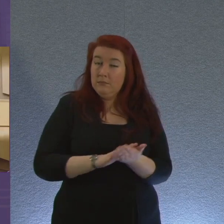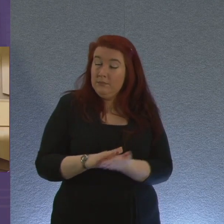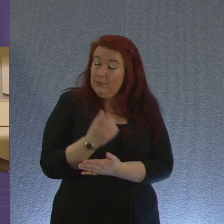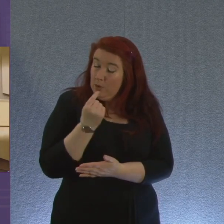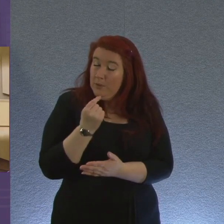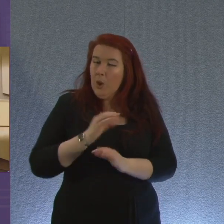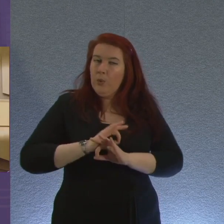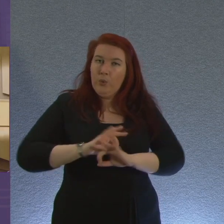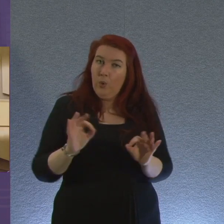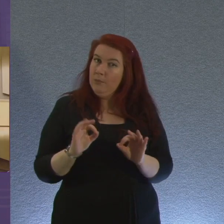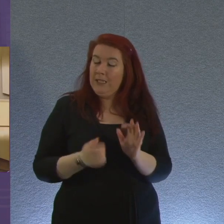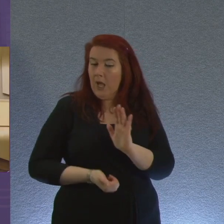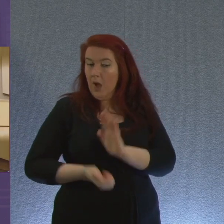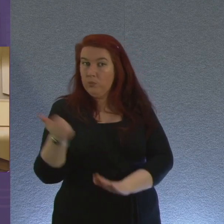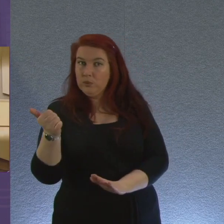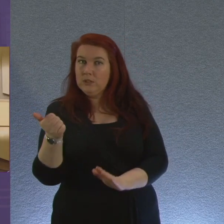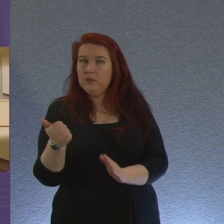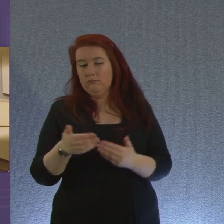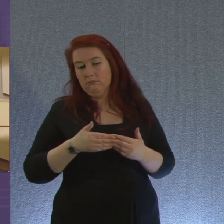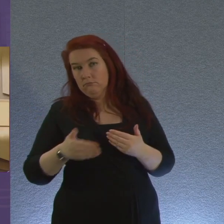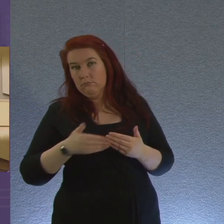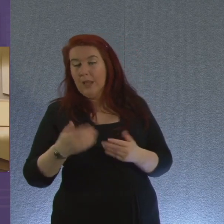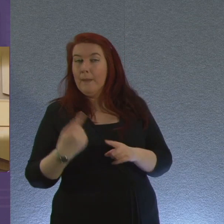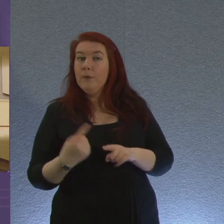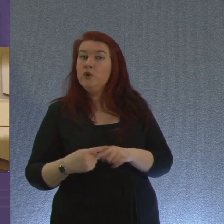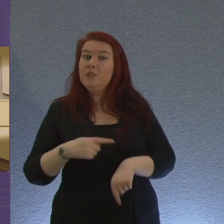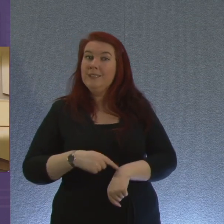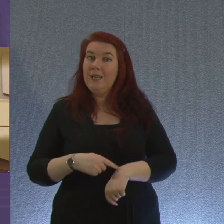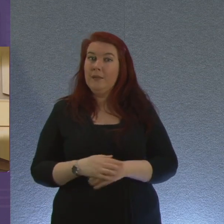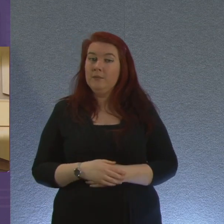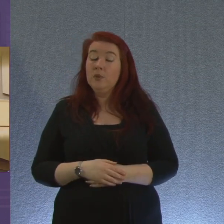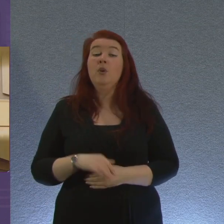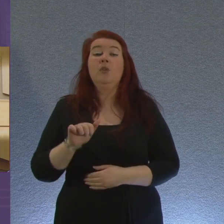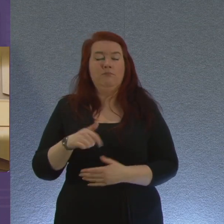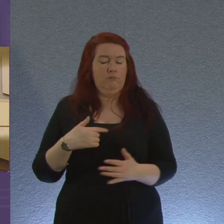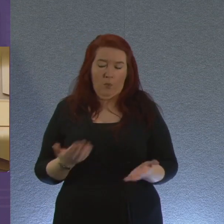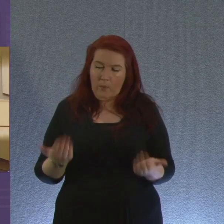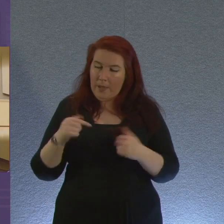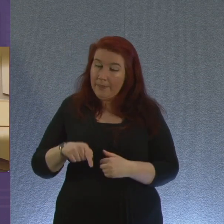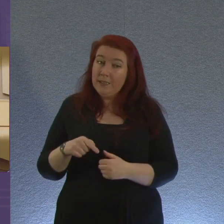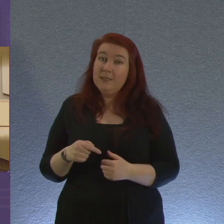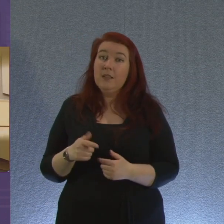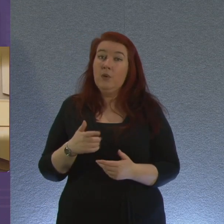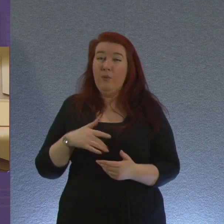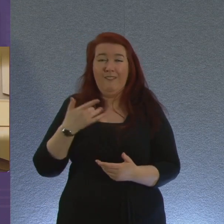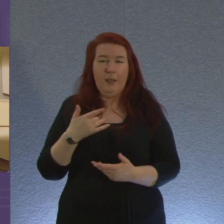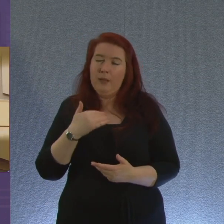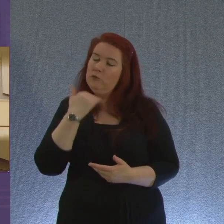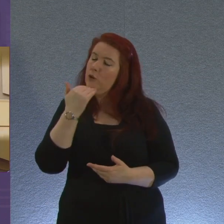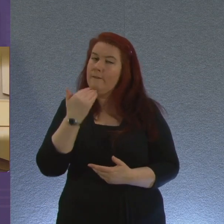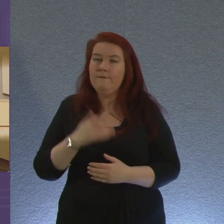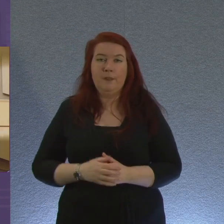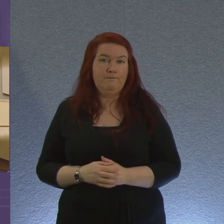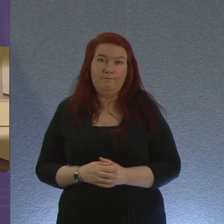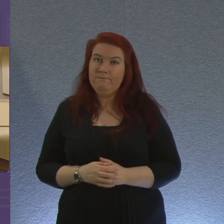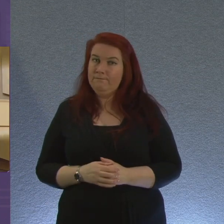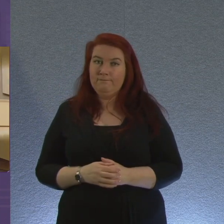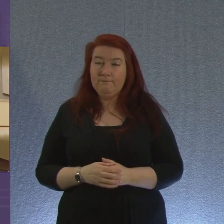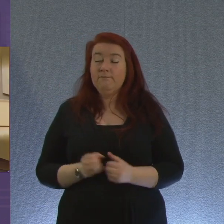emergency period. However, welcome as this is in comparison to the Government's original proposals, it is not sufficient. Many tenants will be